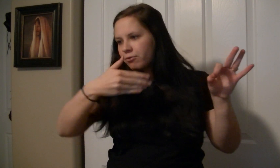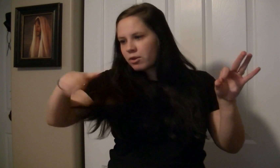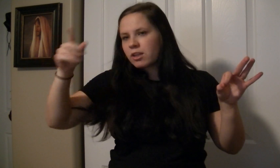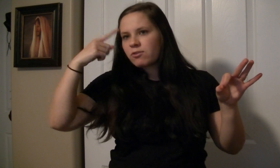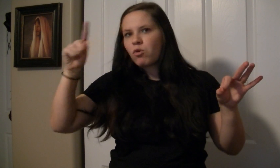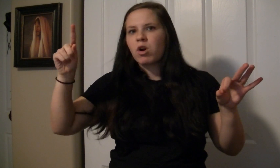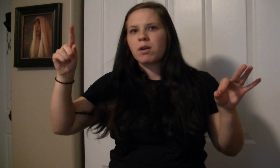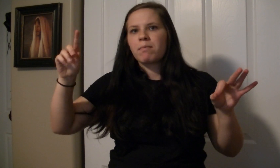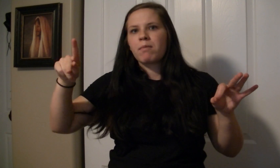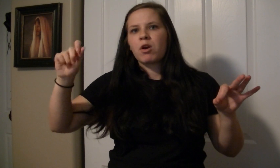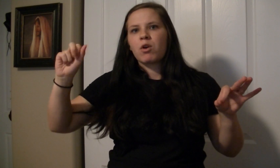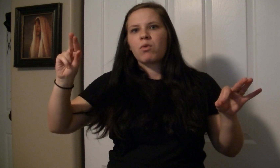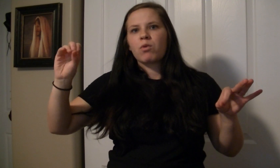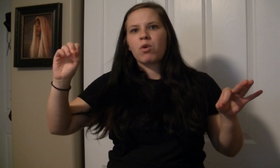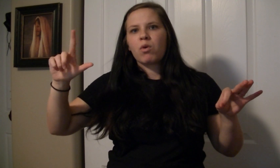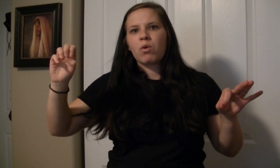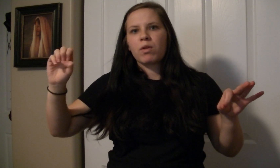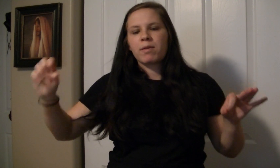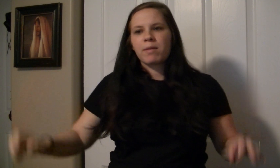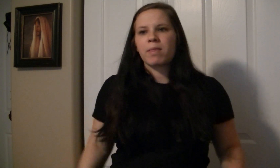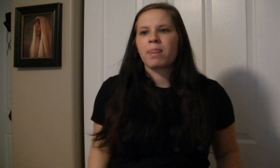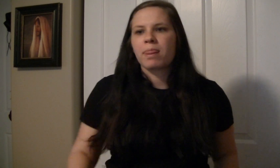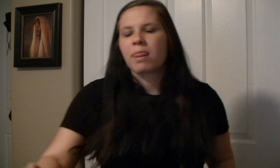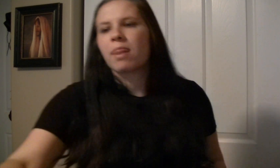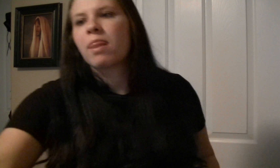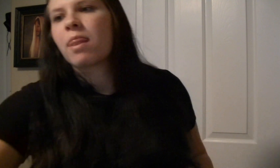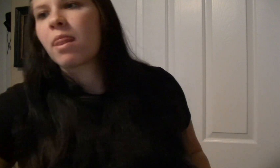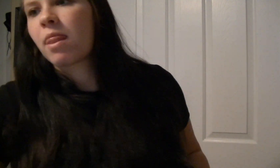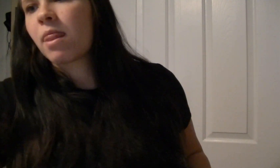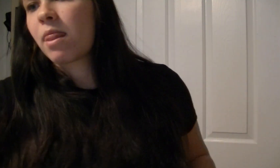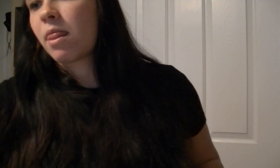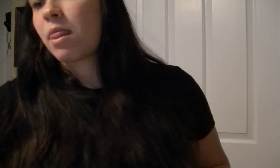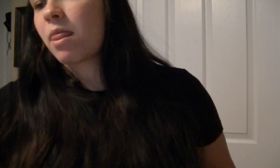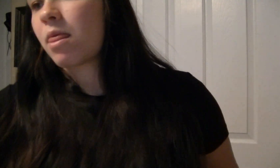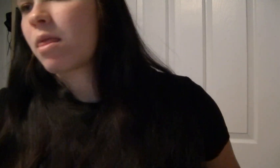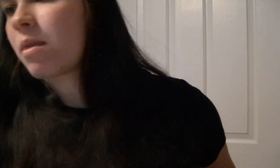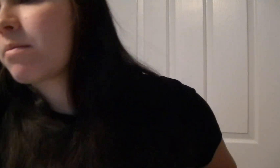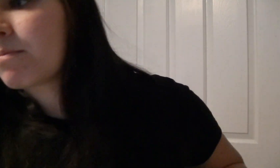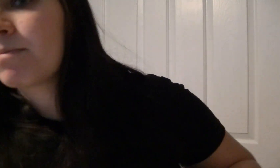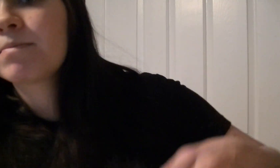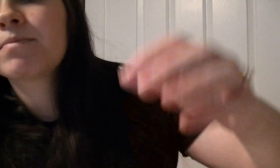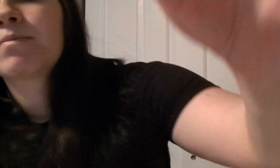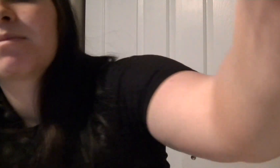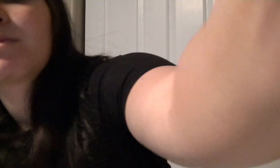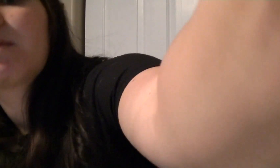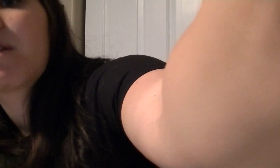Hi, my name is Marquessa Brown. I'm going to share with you some very